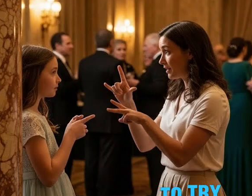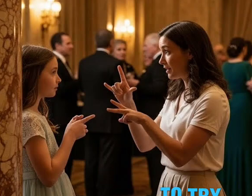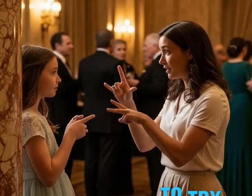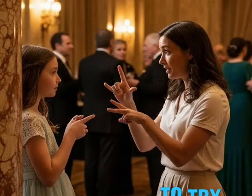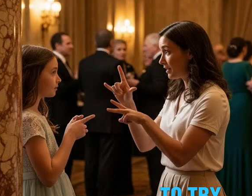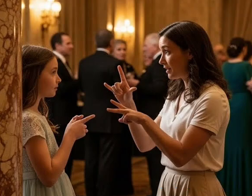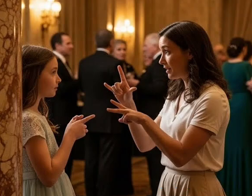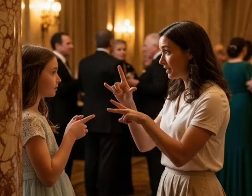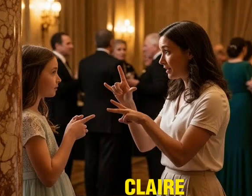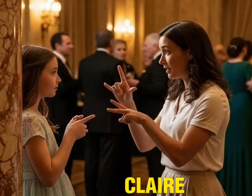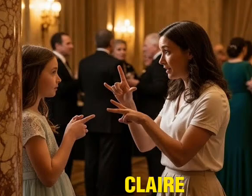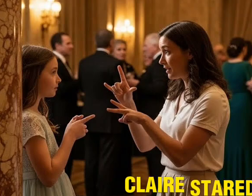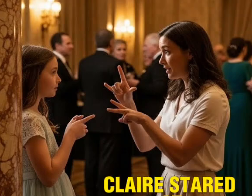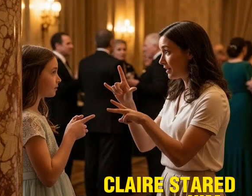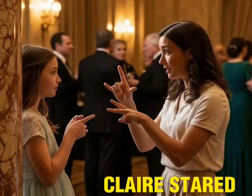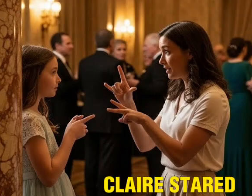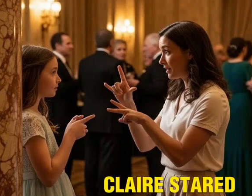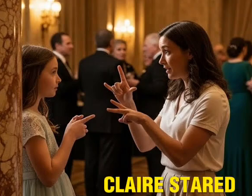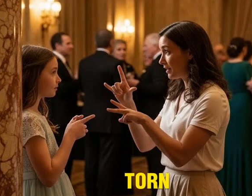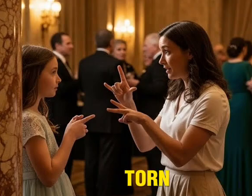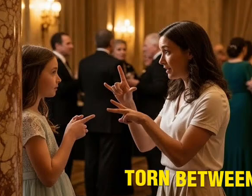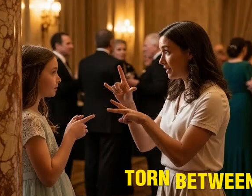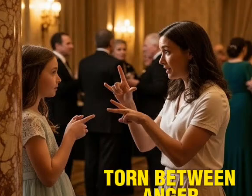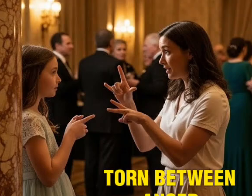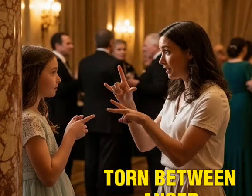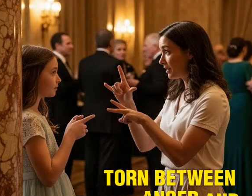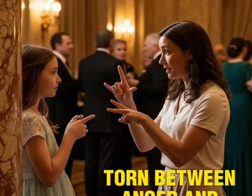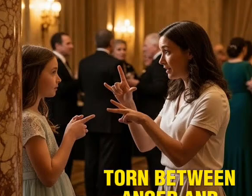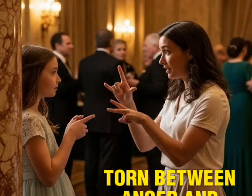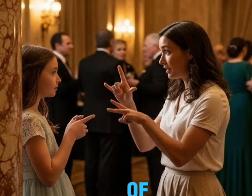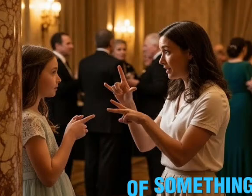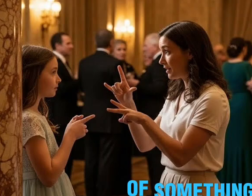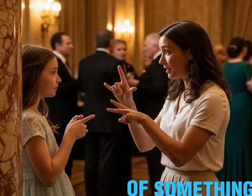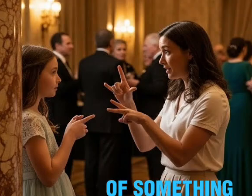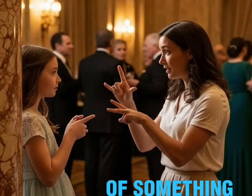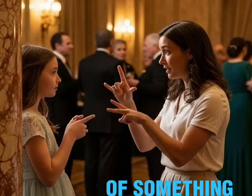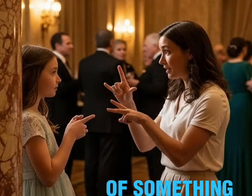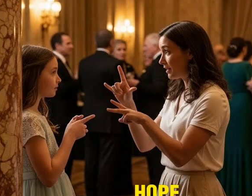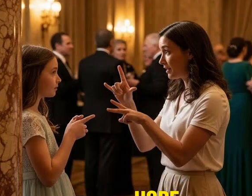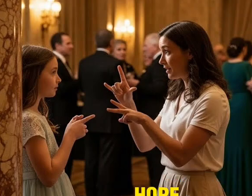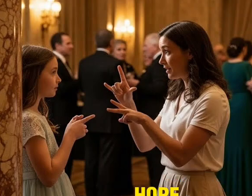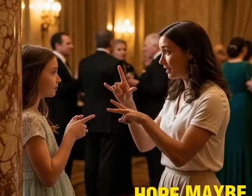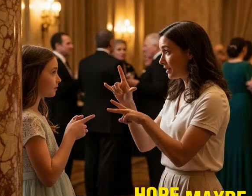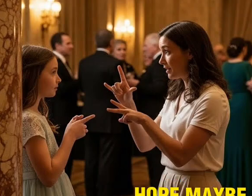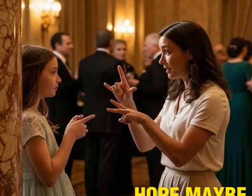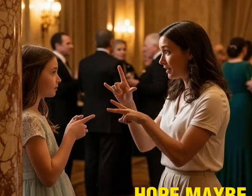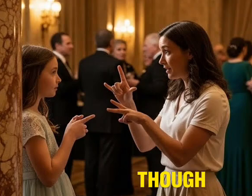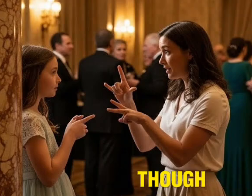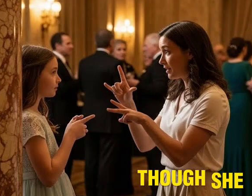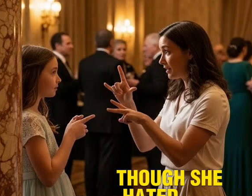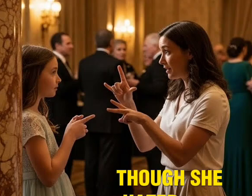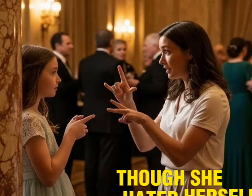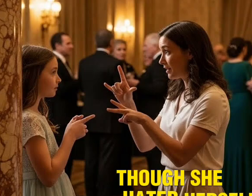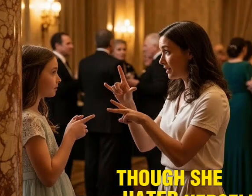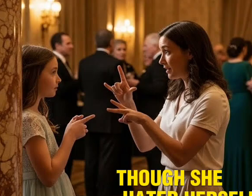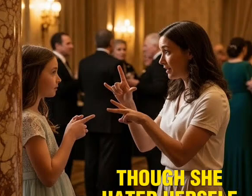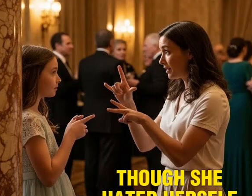try." Claire stared at him, torn between anger and the flicker of something else, hope, maybe, though she hated herself for feeling